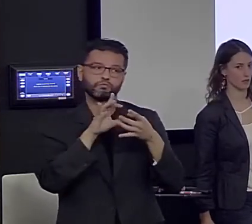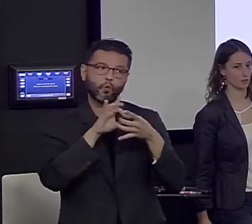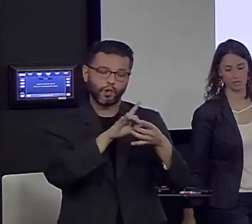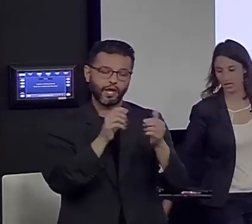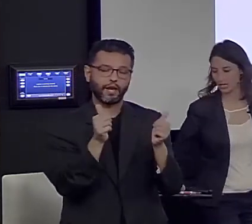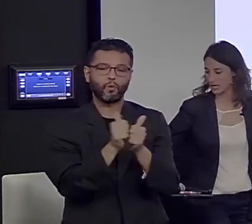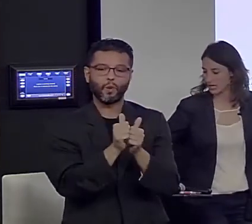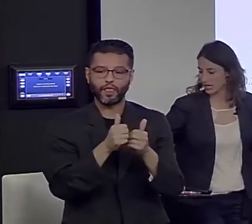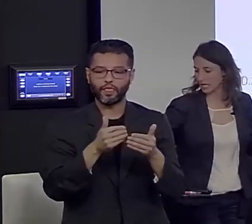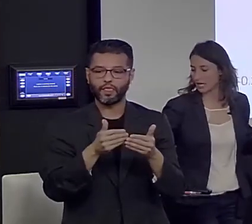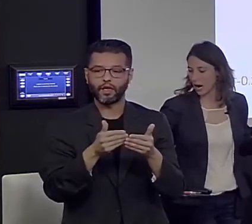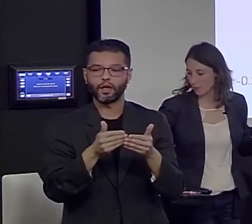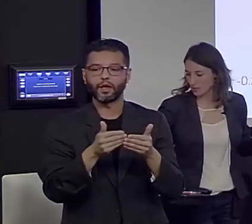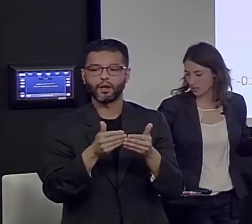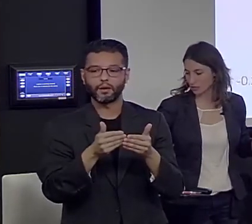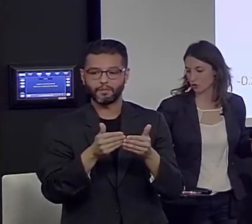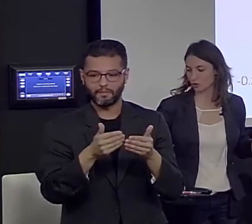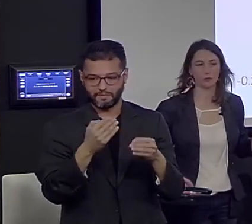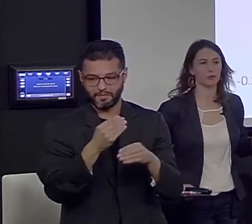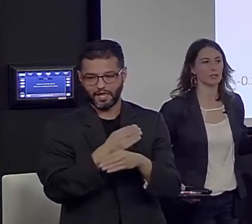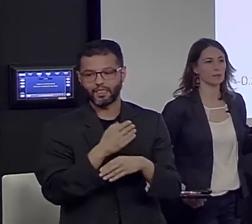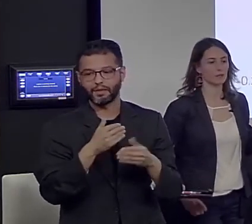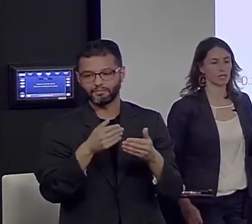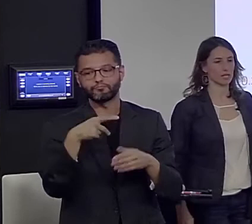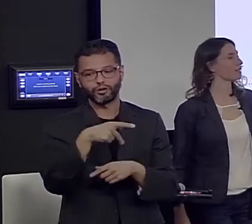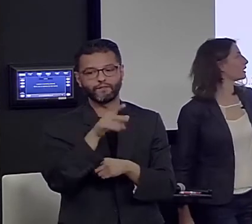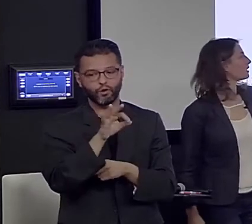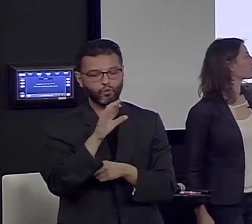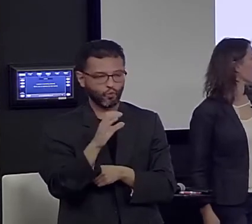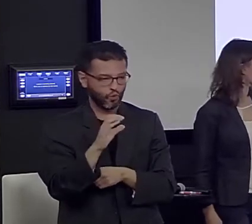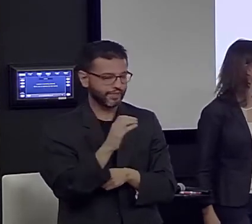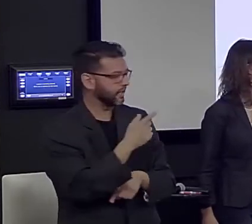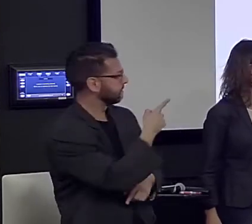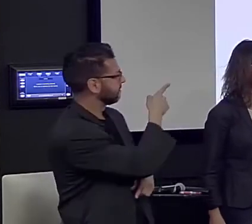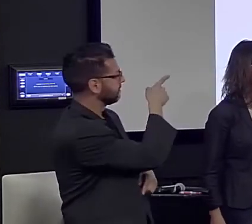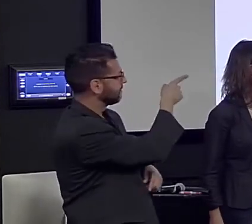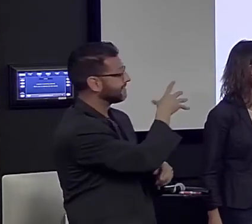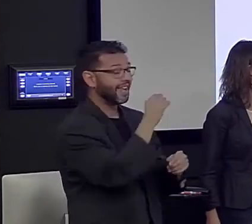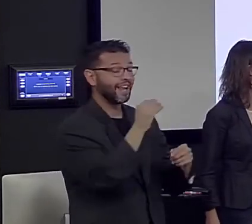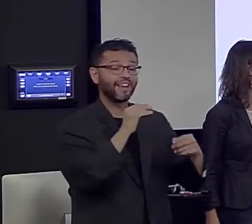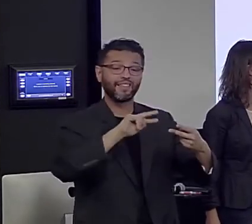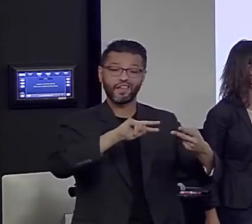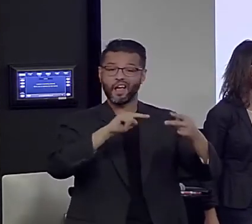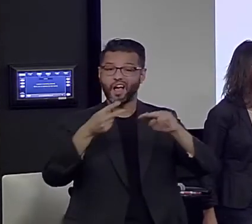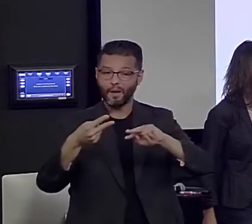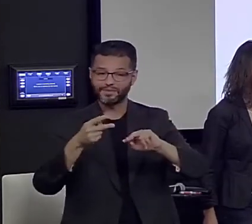responsive prefrontal cortex. And the opposite is true in the language